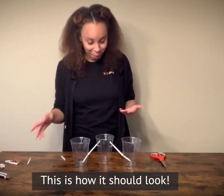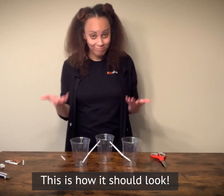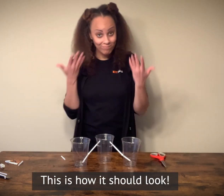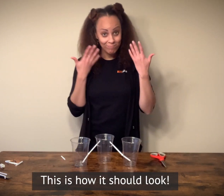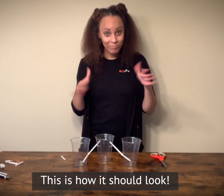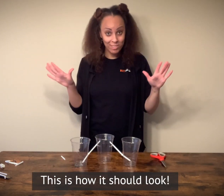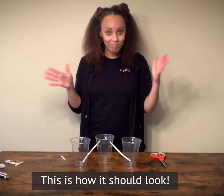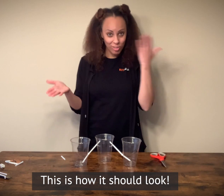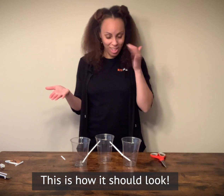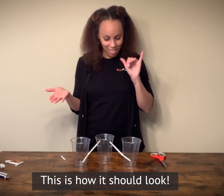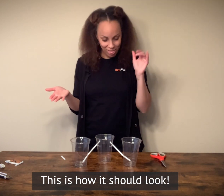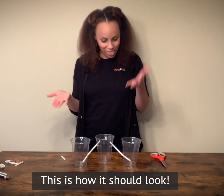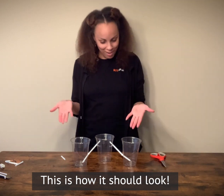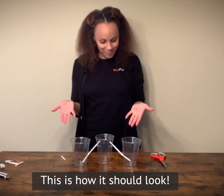This is how it should look.